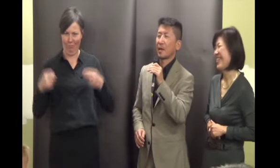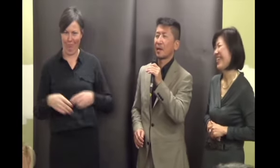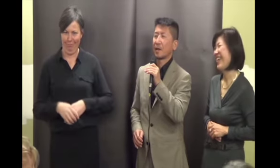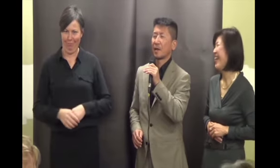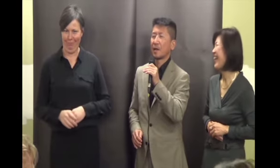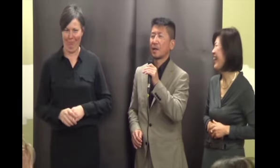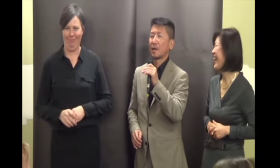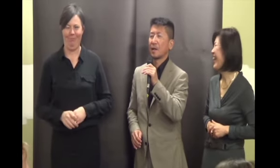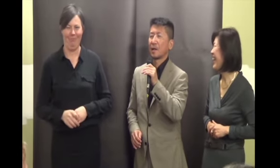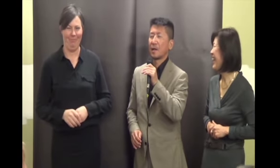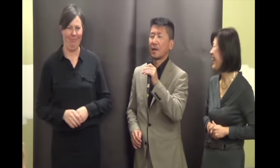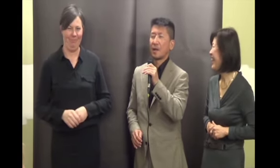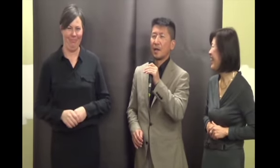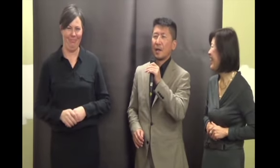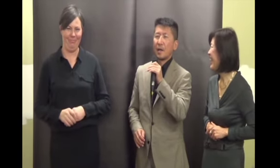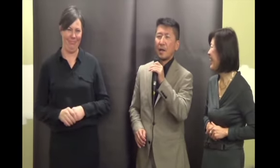Oh, wow.